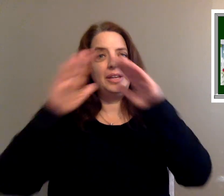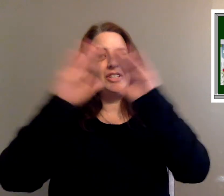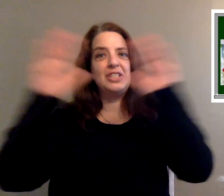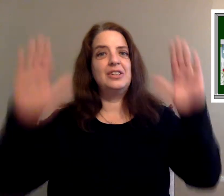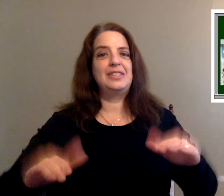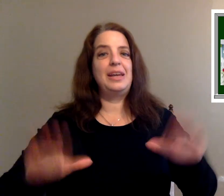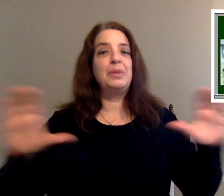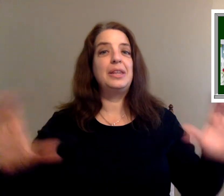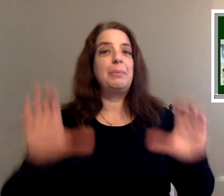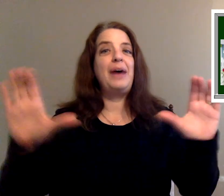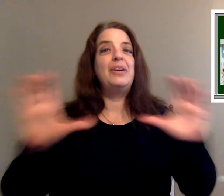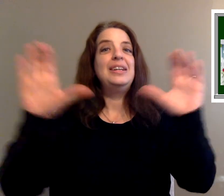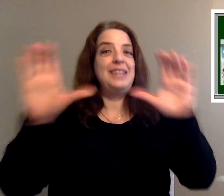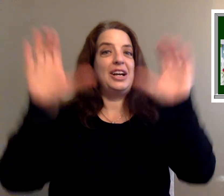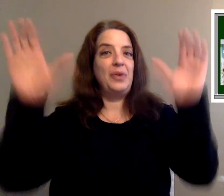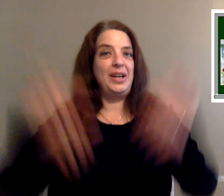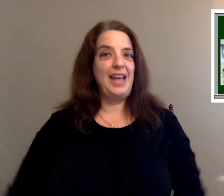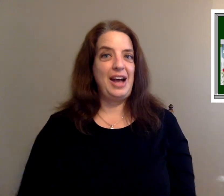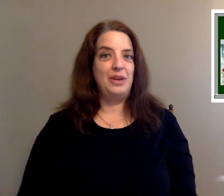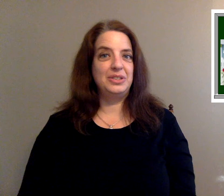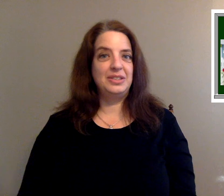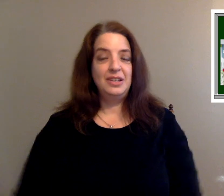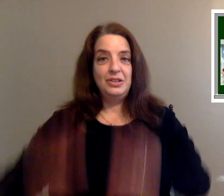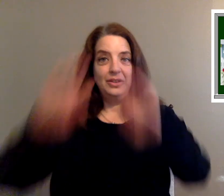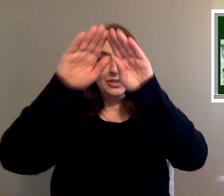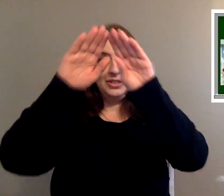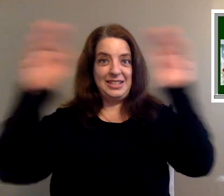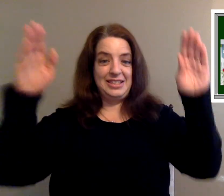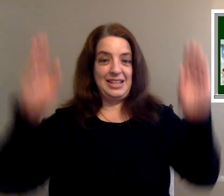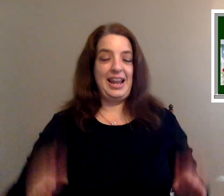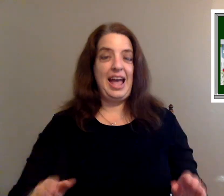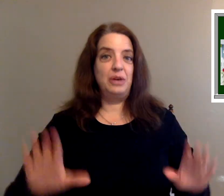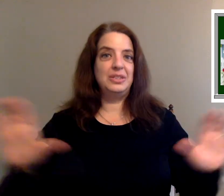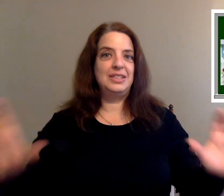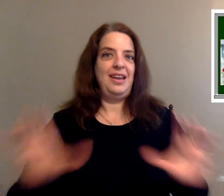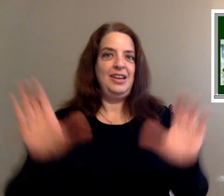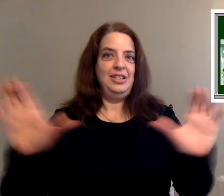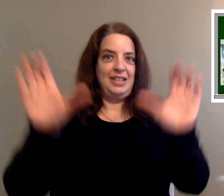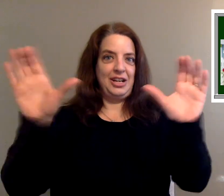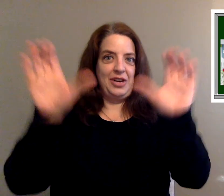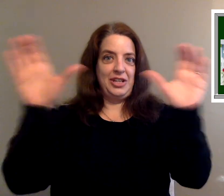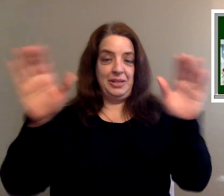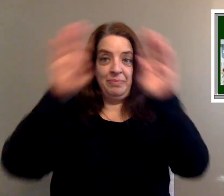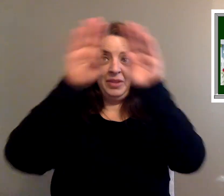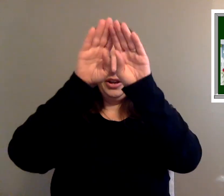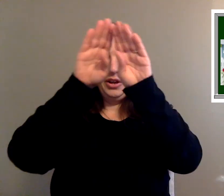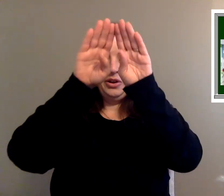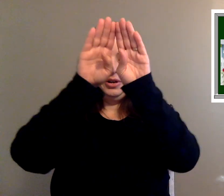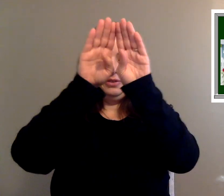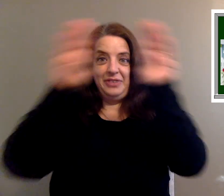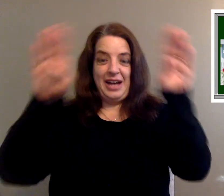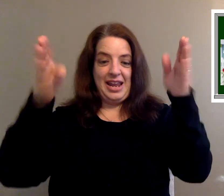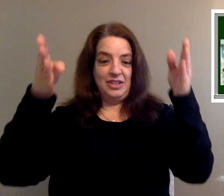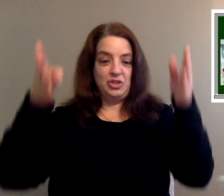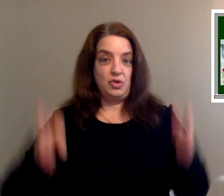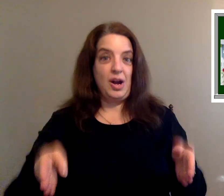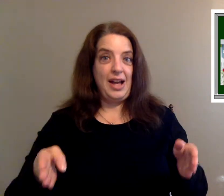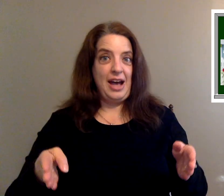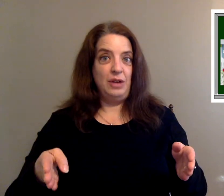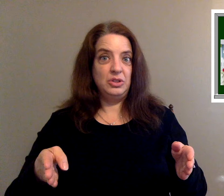interior design, we think about decorating a house. So that's the sign. House, decoration. Flat hands draw a house,